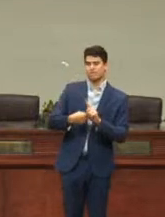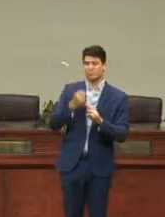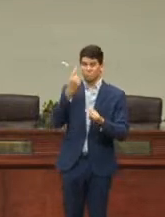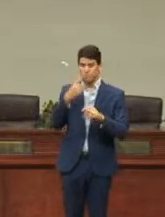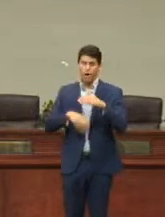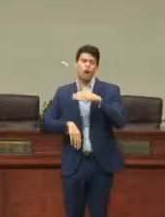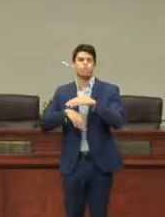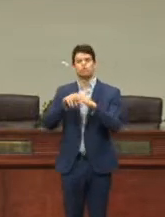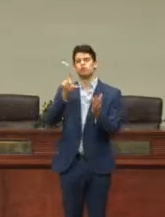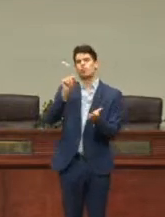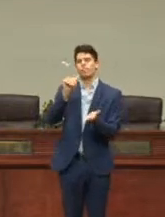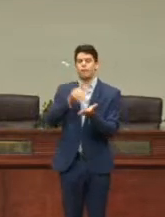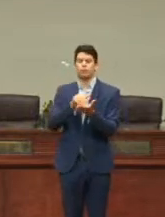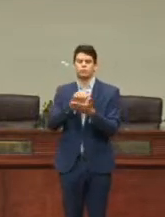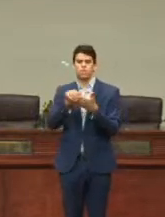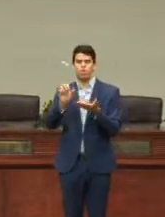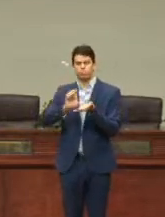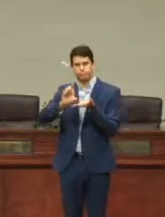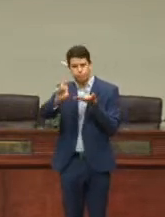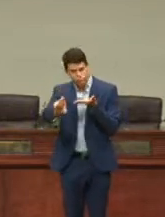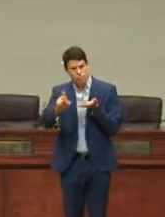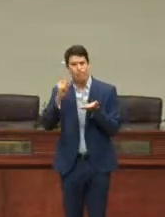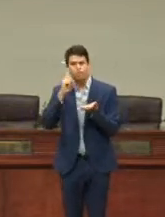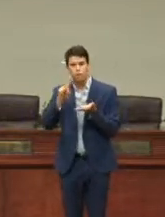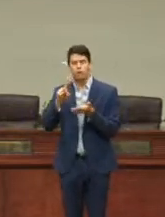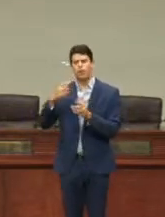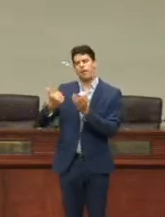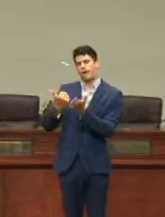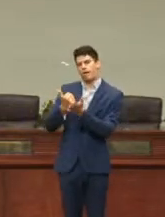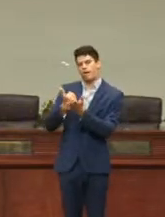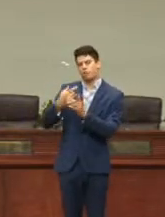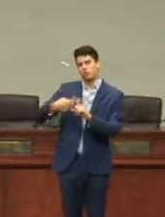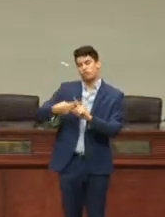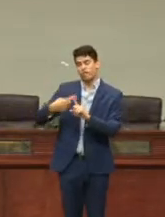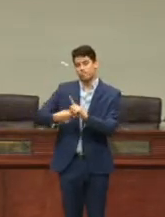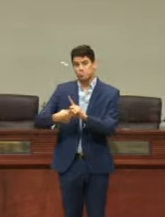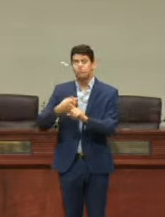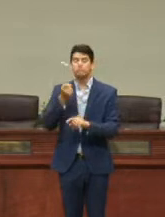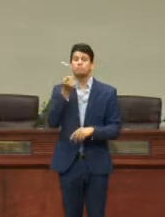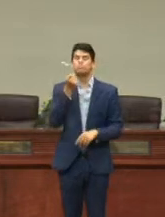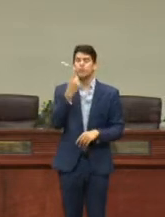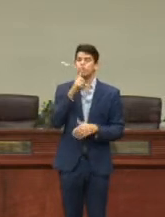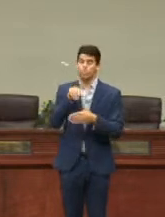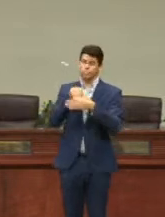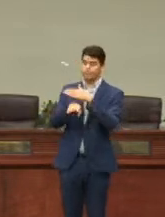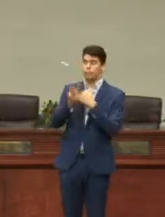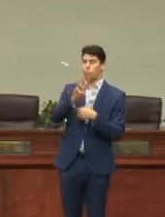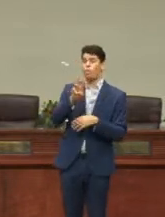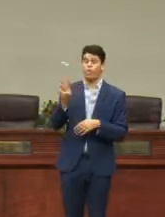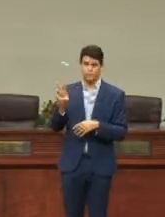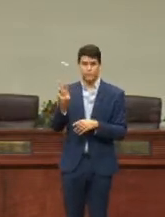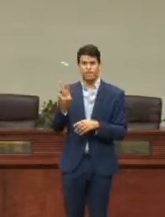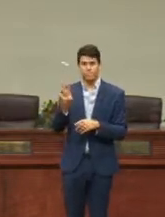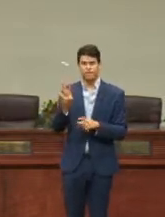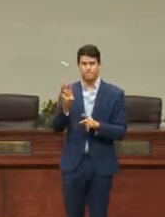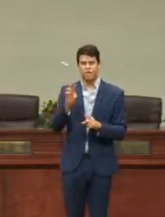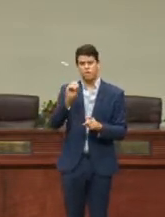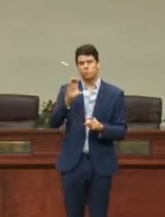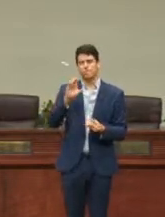$20,000. Residents can check their address and review required documents by visiting our website at